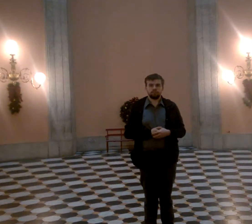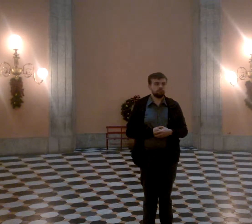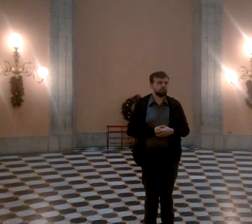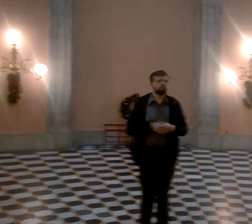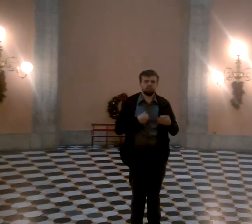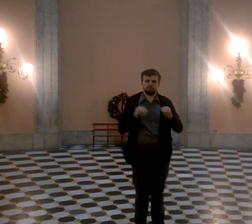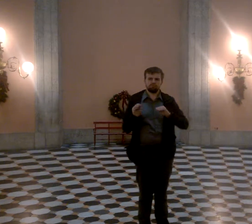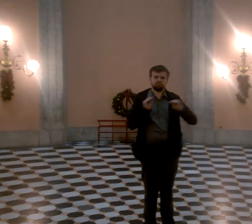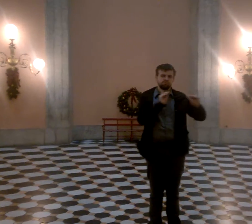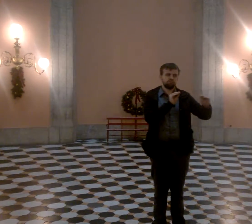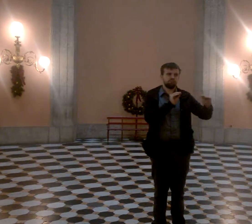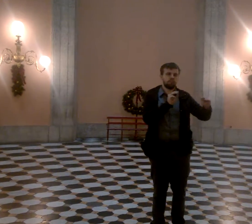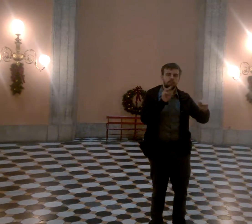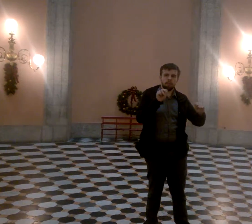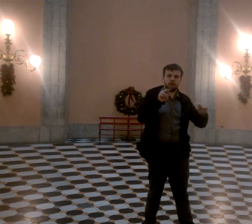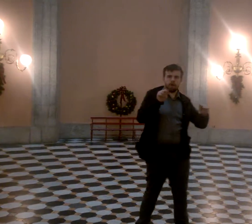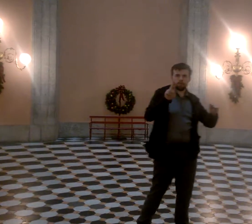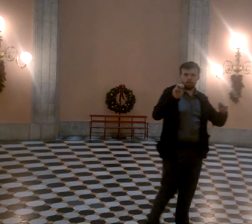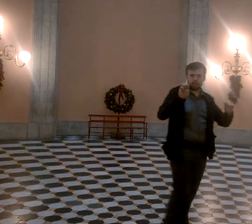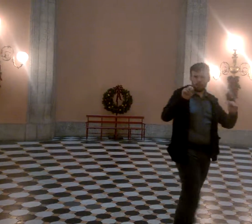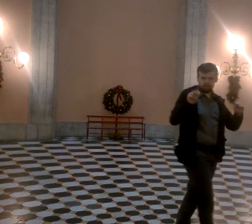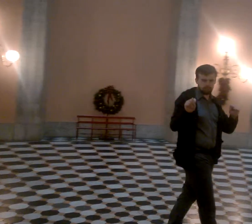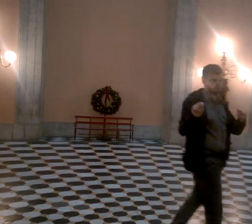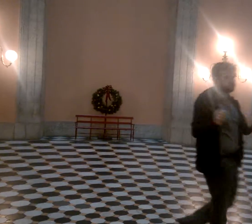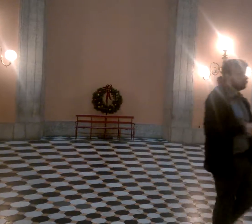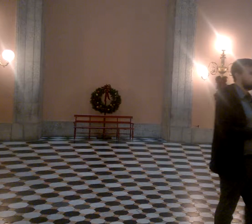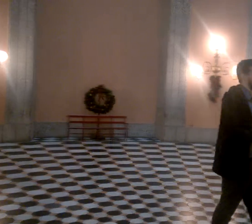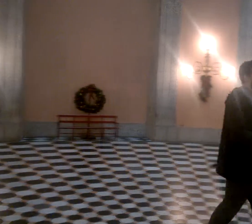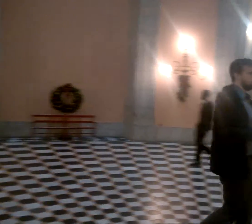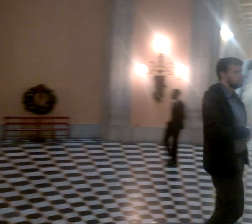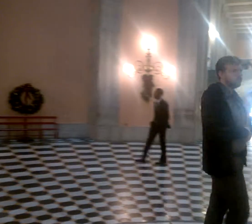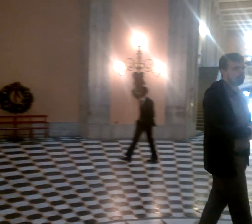Let's move over to the monument next.